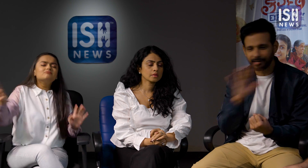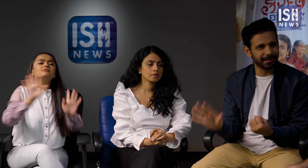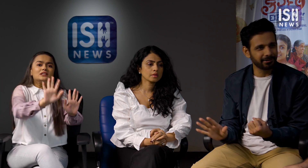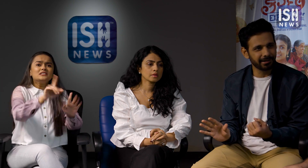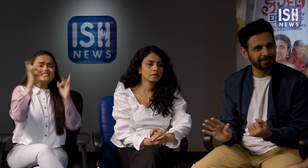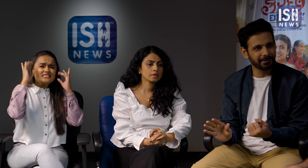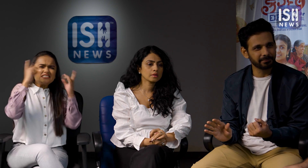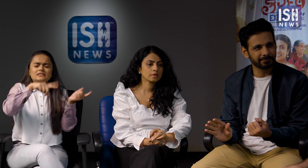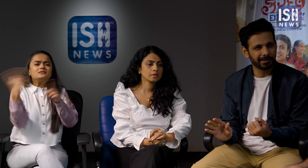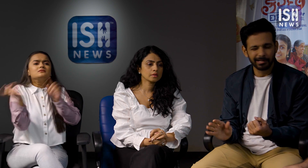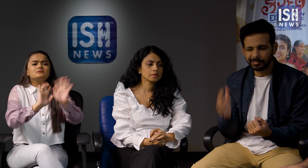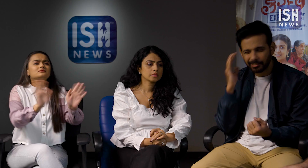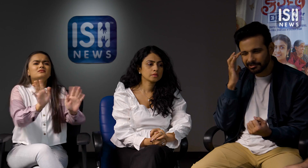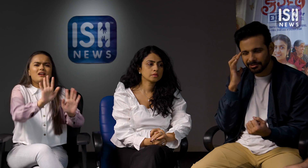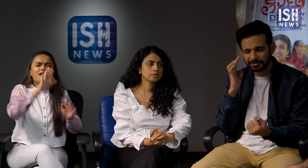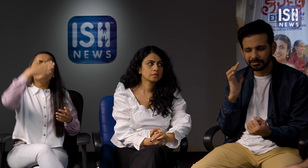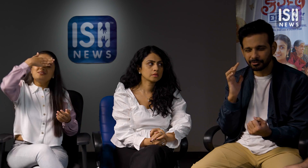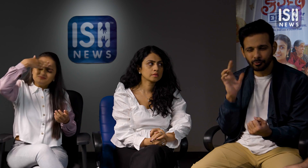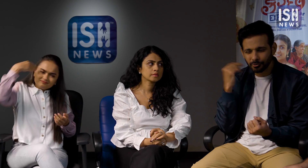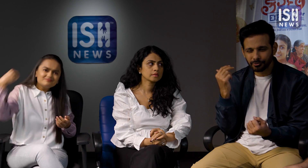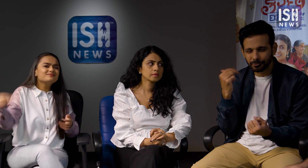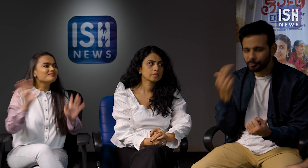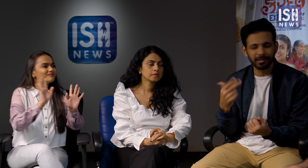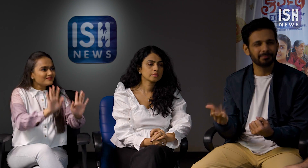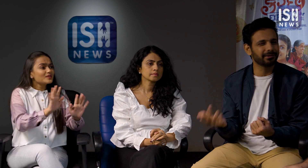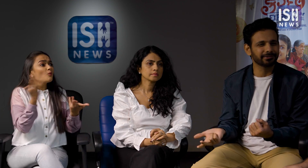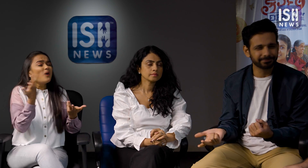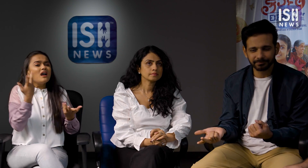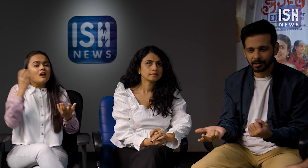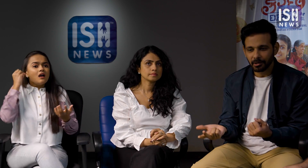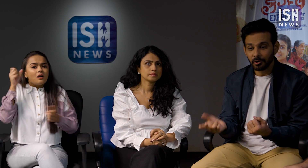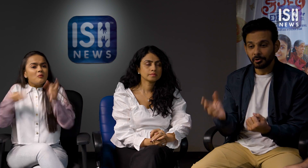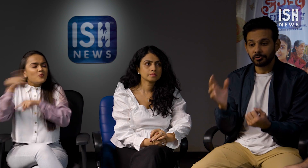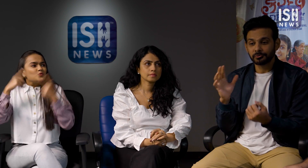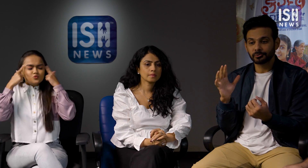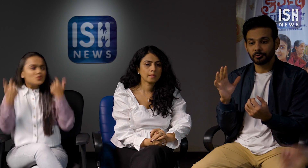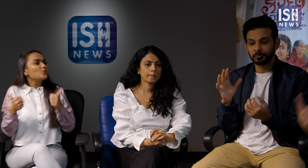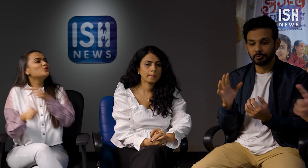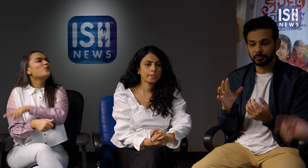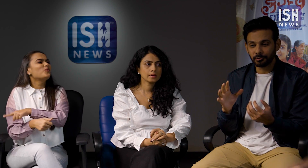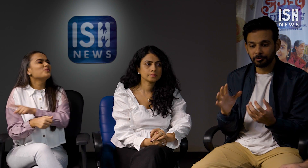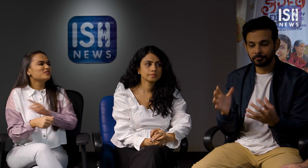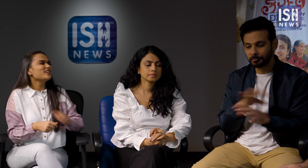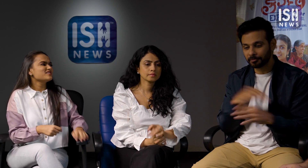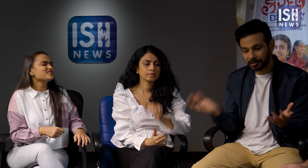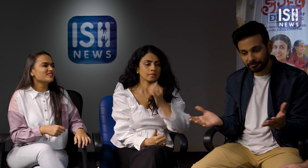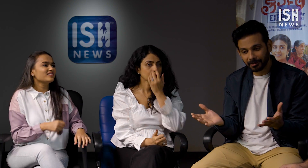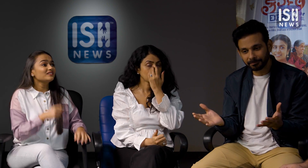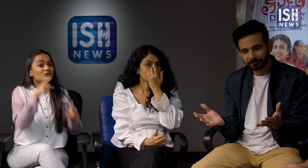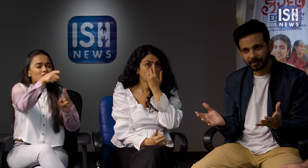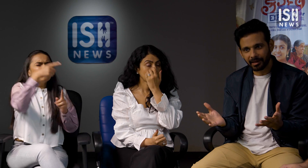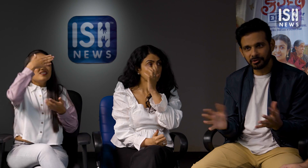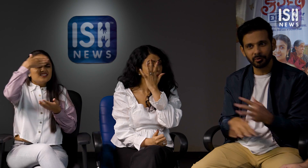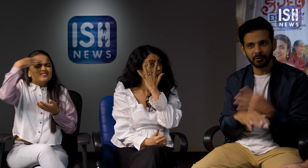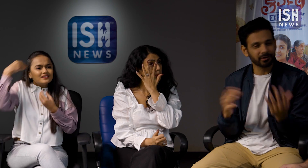Don't get angry at them. They just don't know any better. So if you forgive